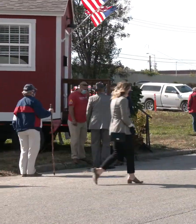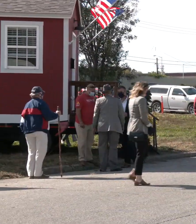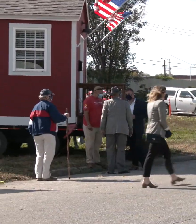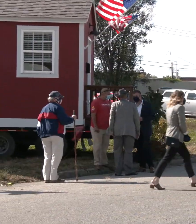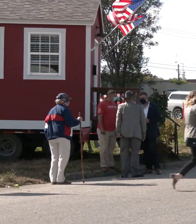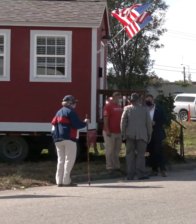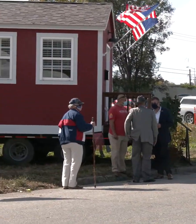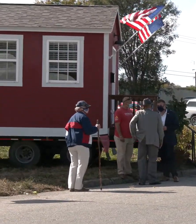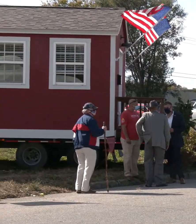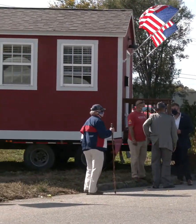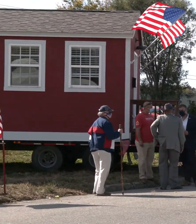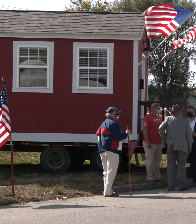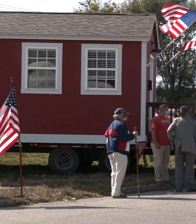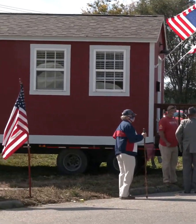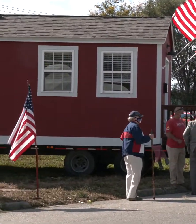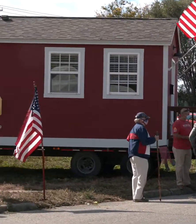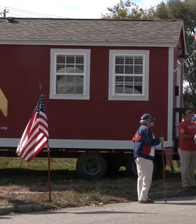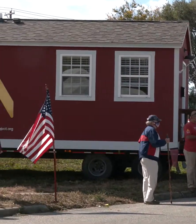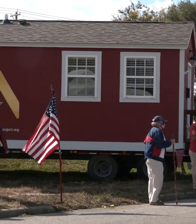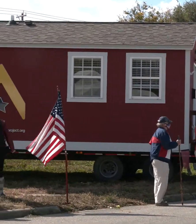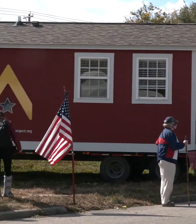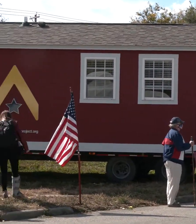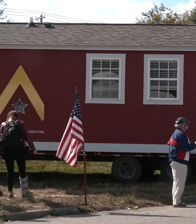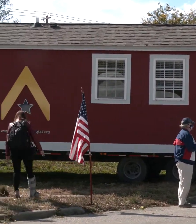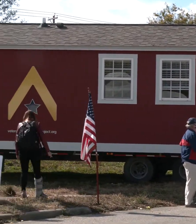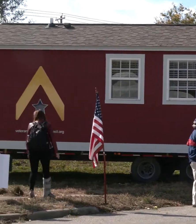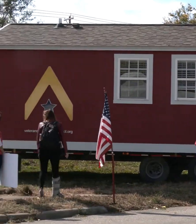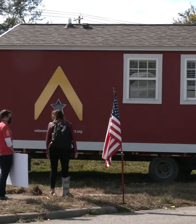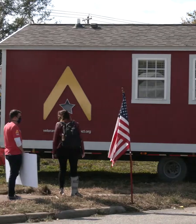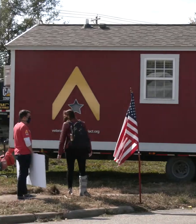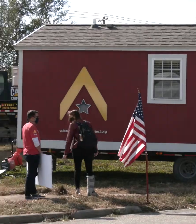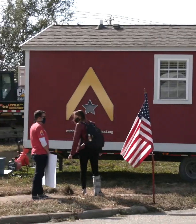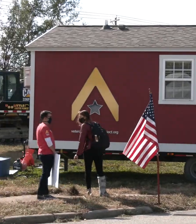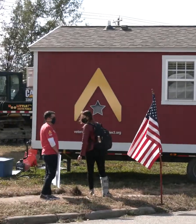place that you can call home. Thank you.